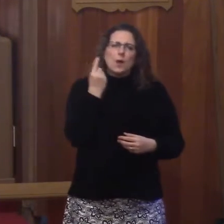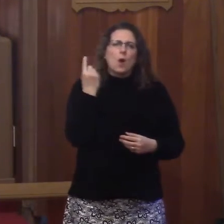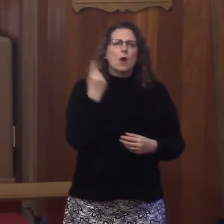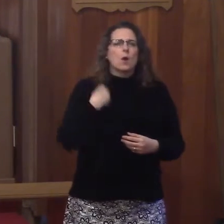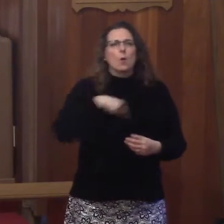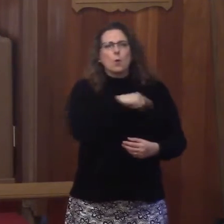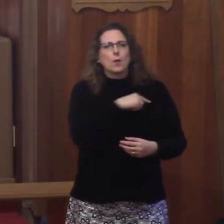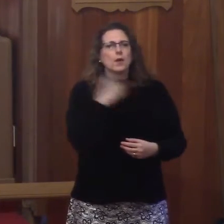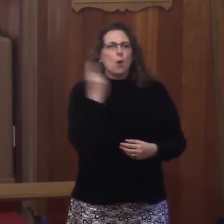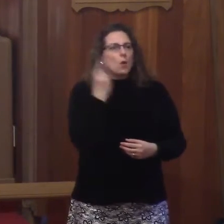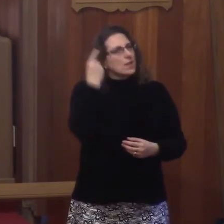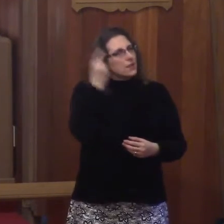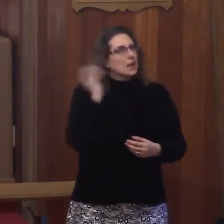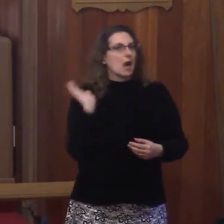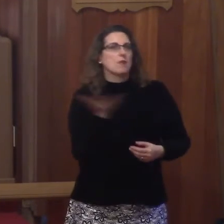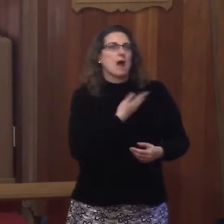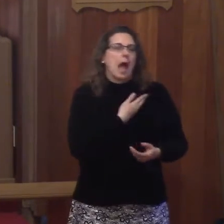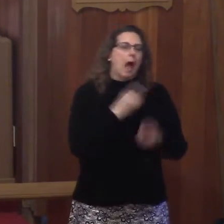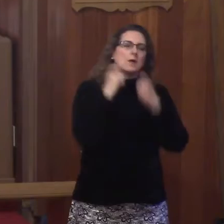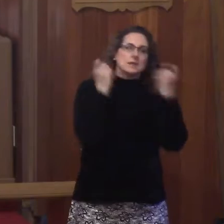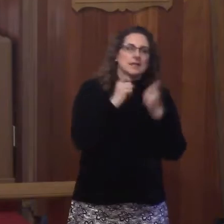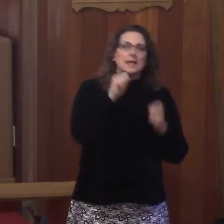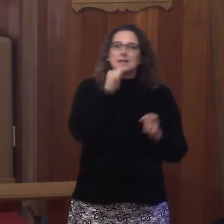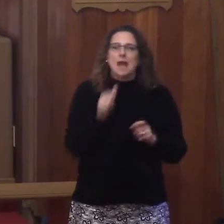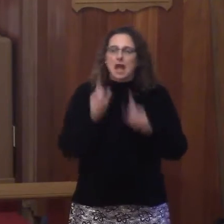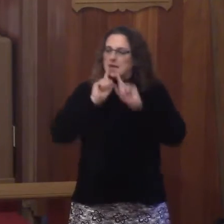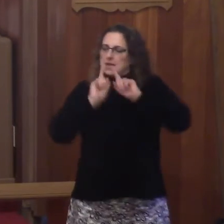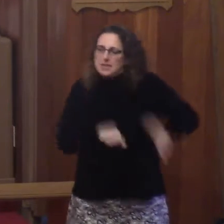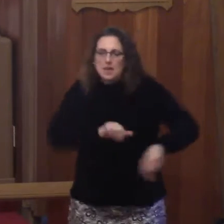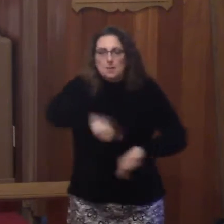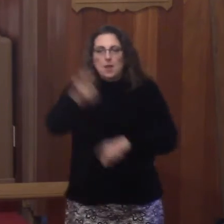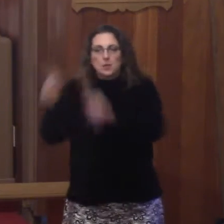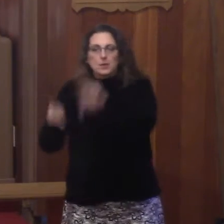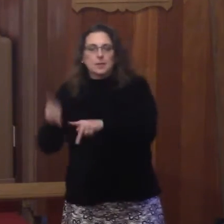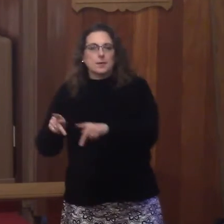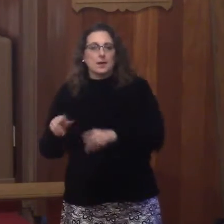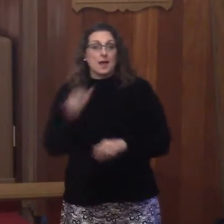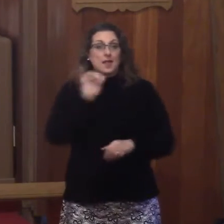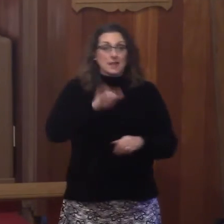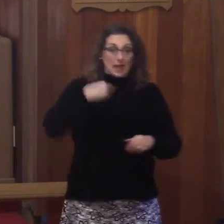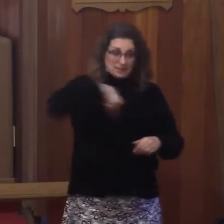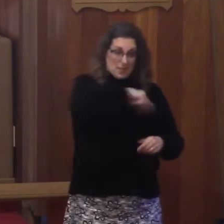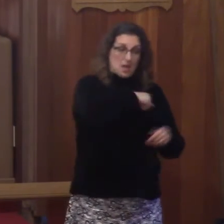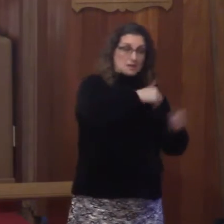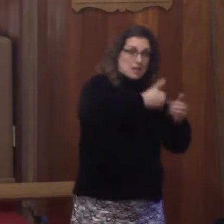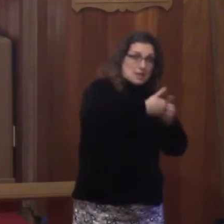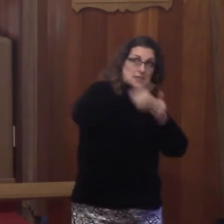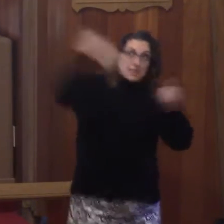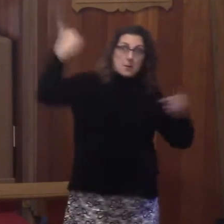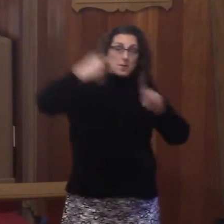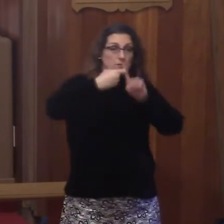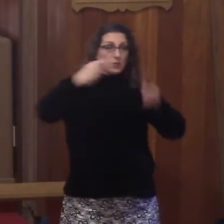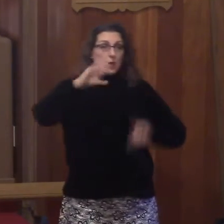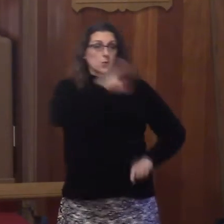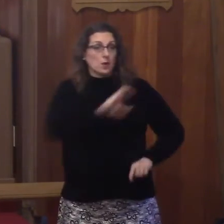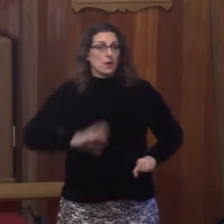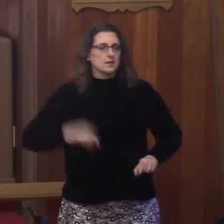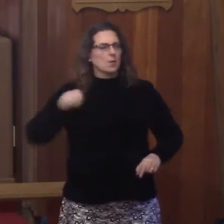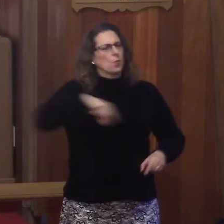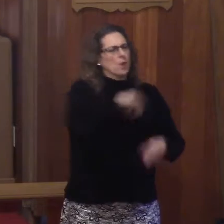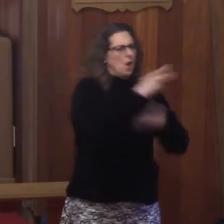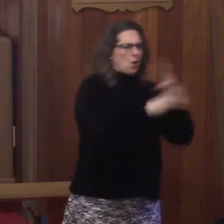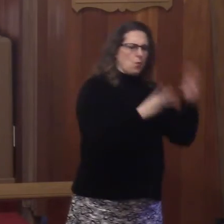to condemn someone else. That's who we are outside of Christ. We are worldly.